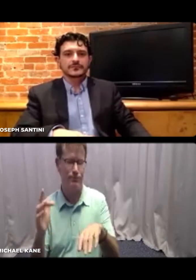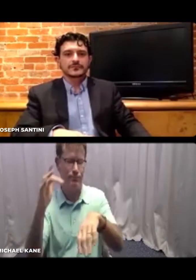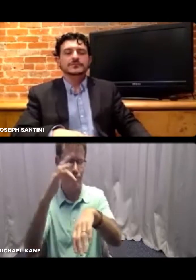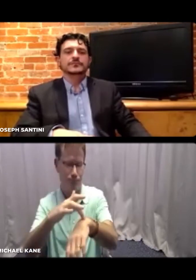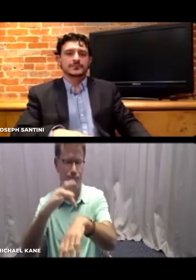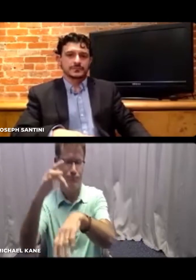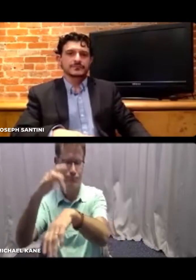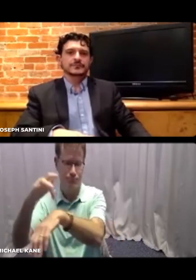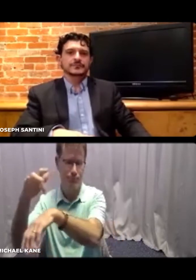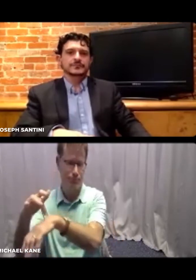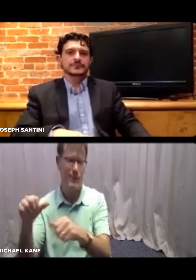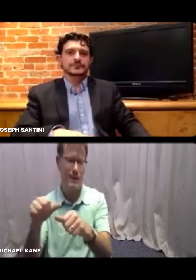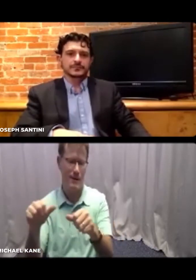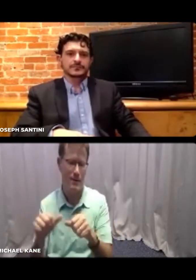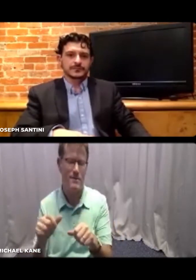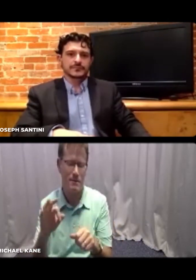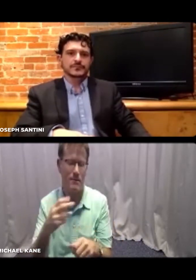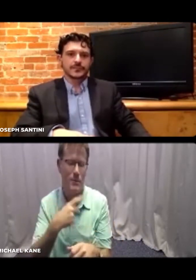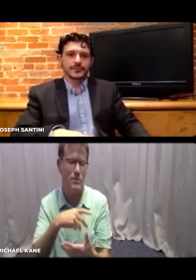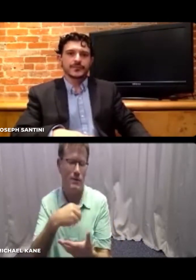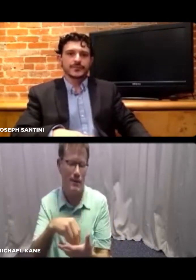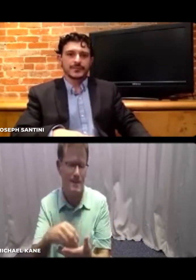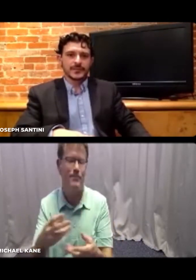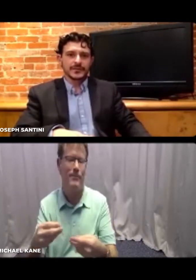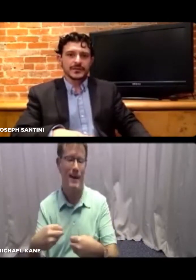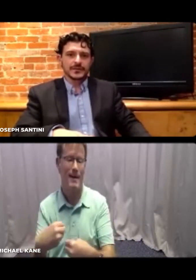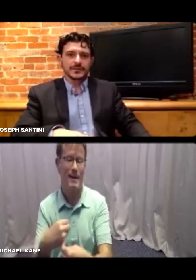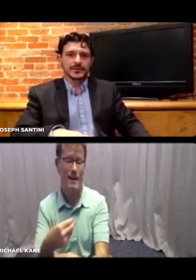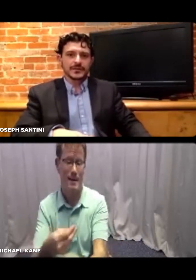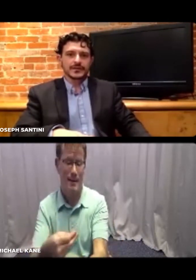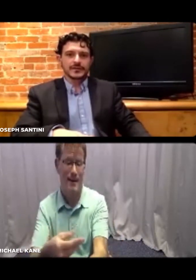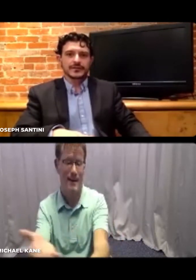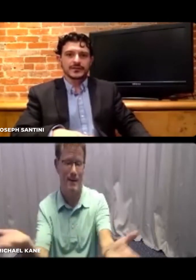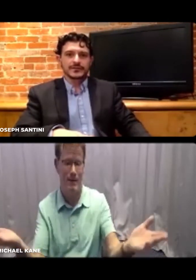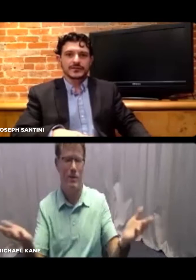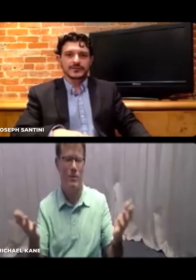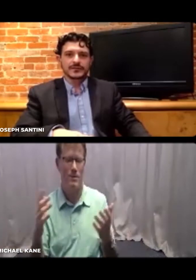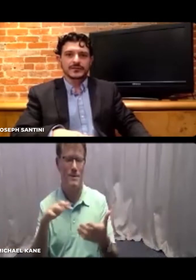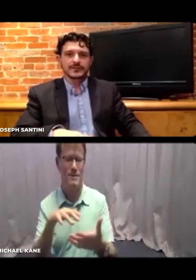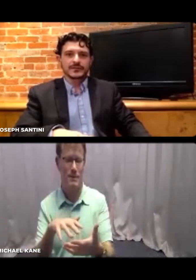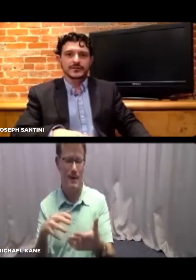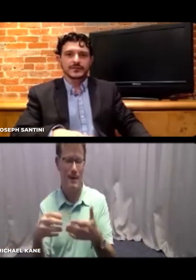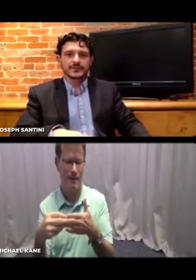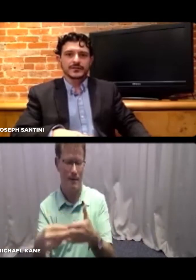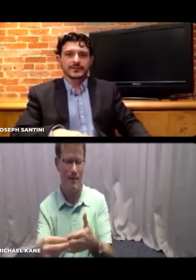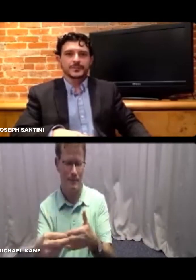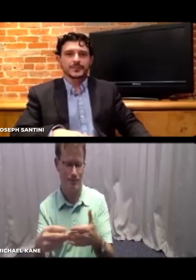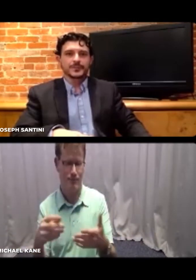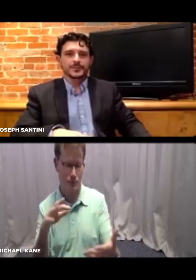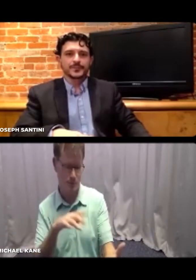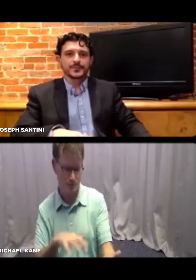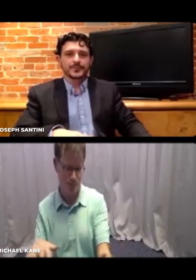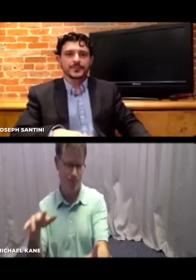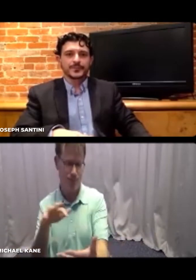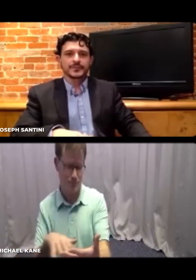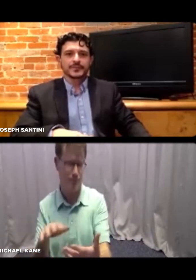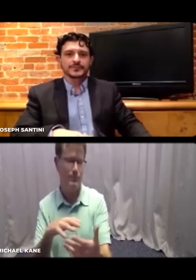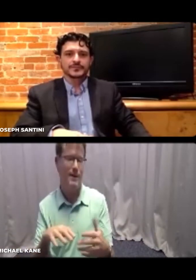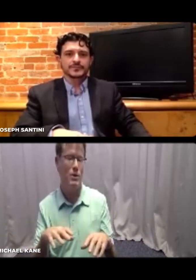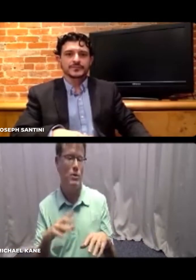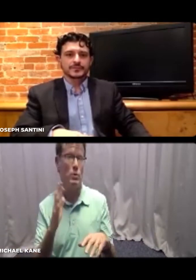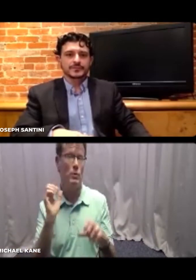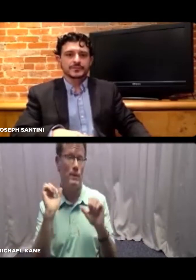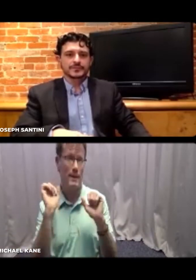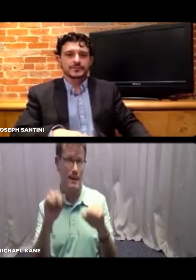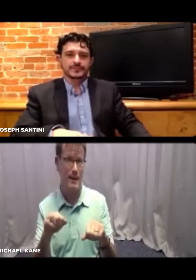touches on all areas of personal finance. And a study guide is given to everyone who's taking the